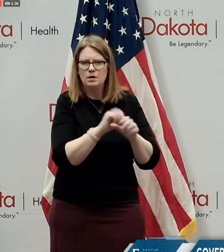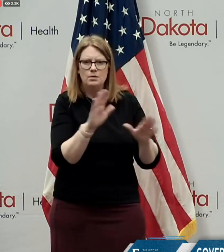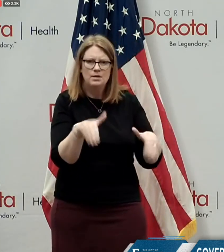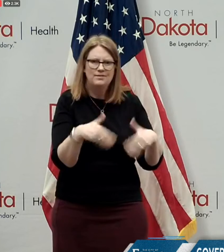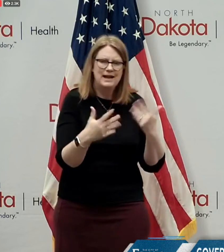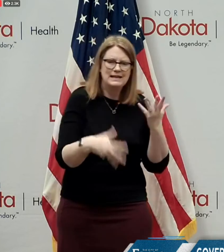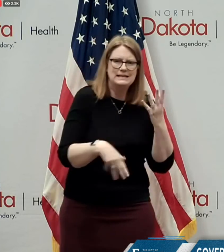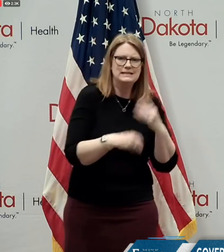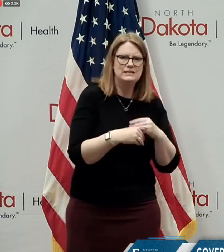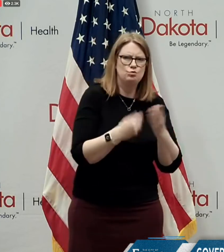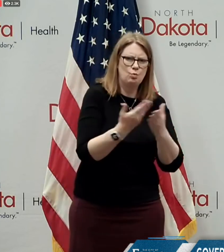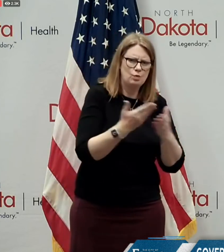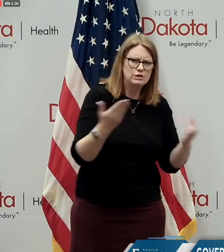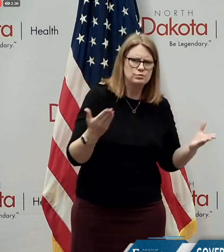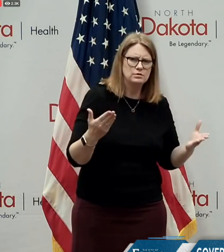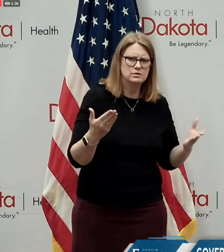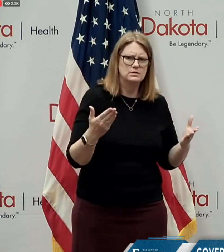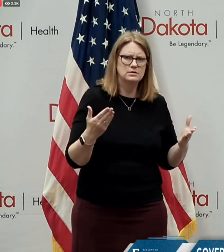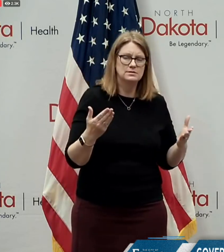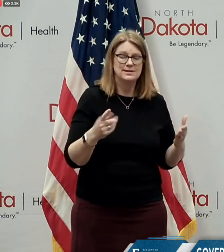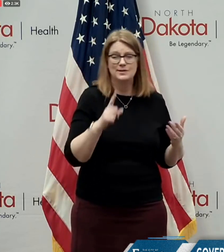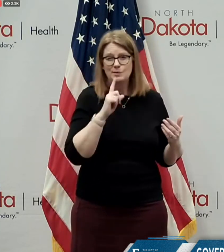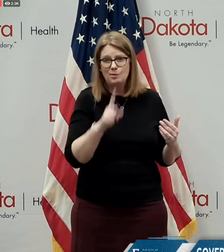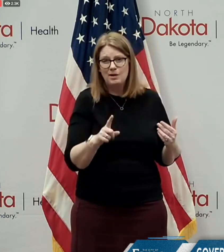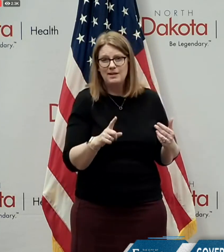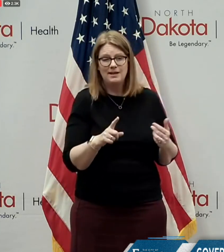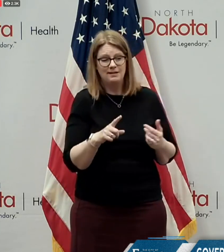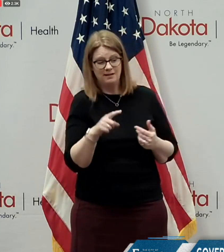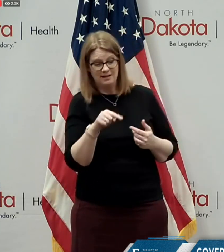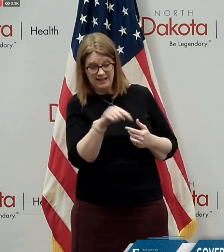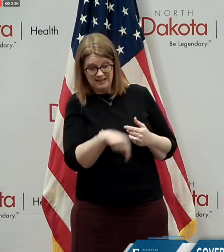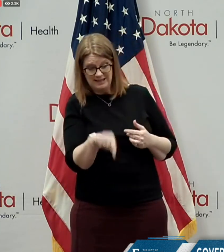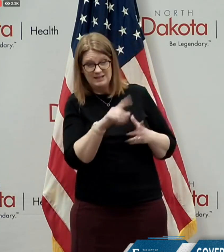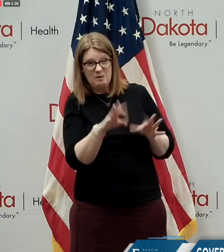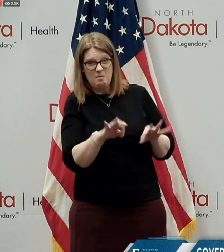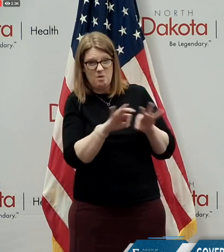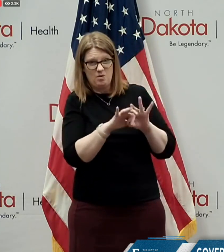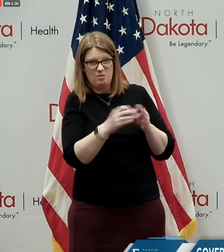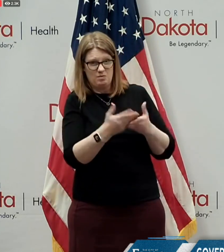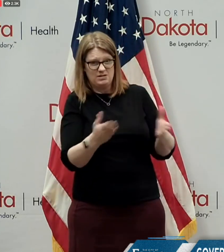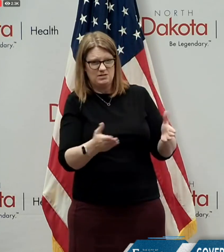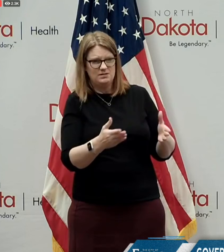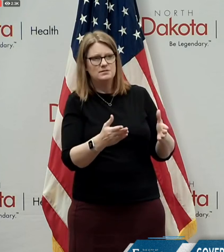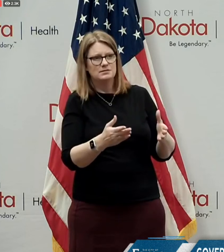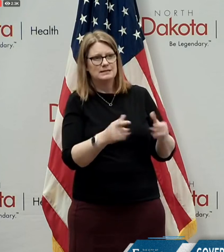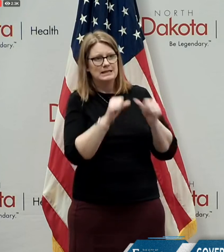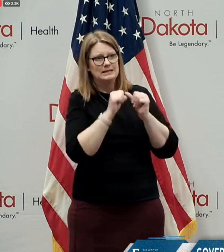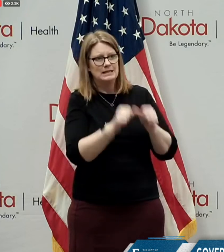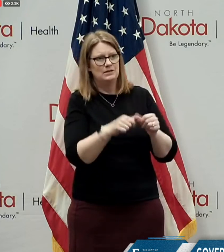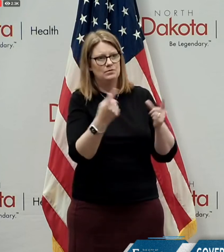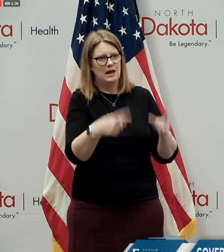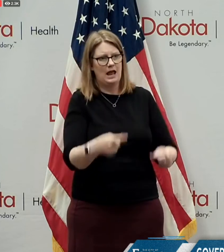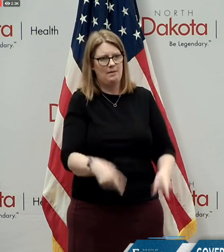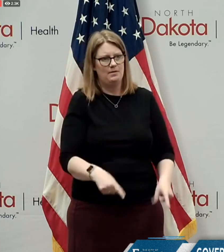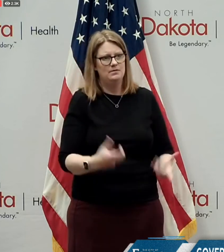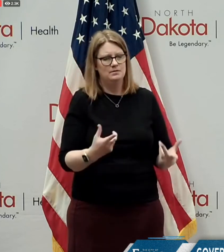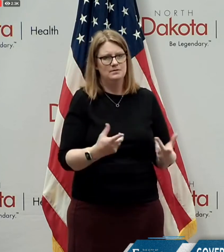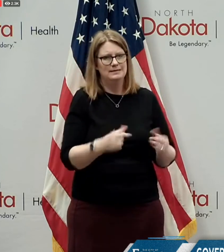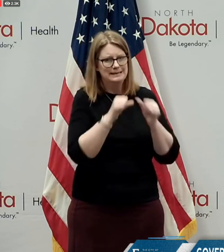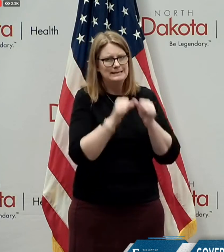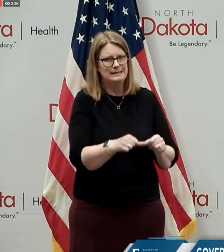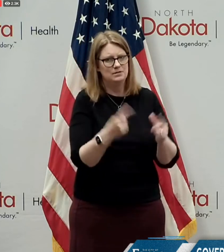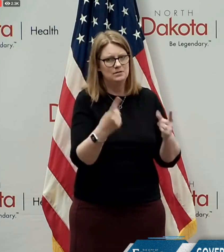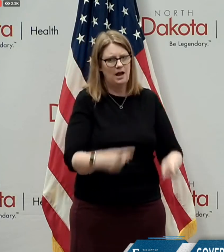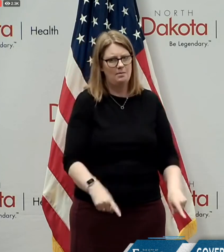resources to ensure that these vital resources continue to meet the needs of those impacted by COVID-19. And we are